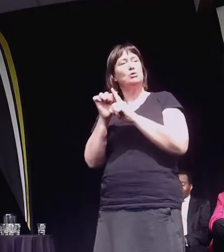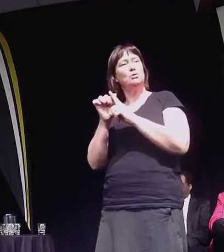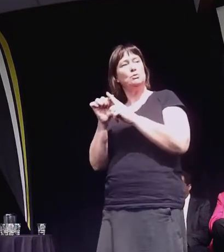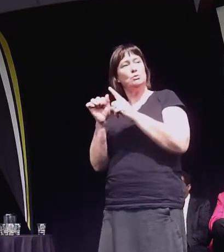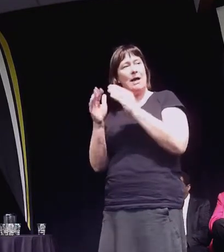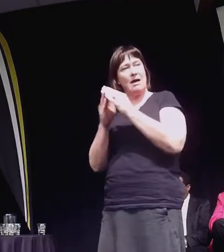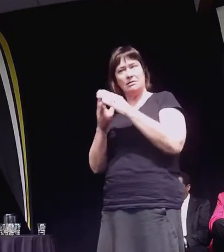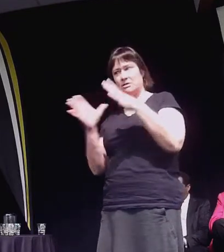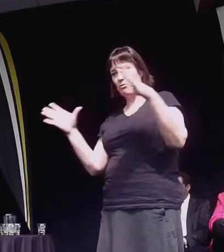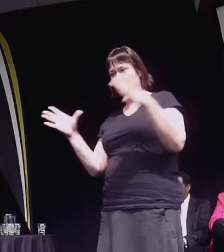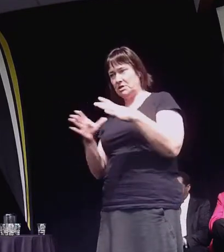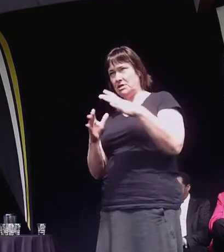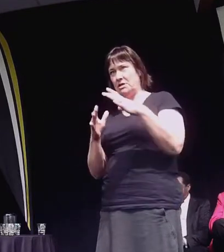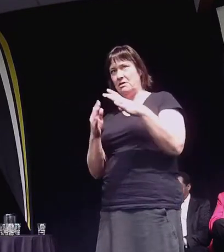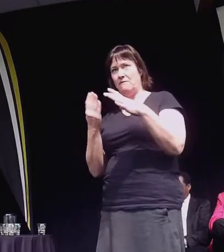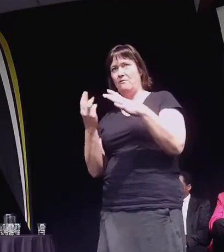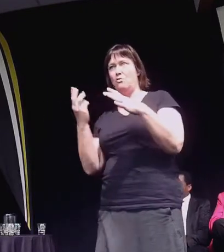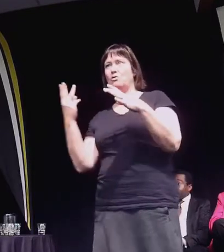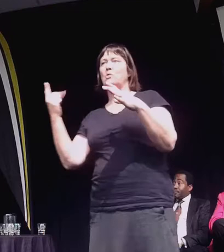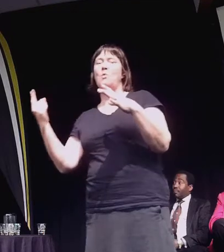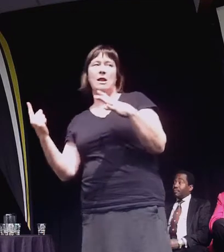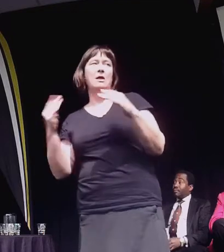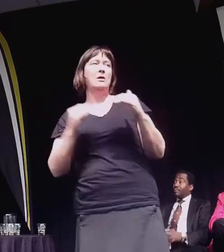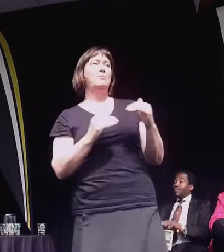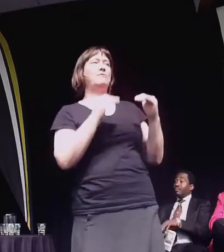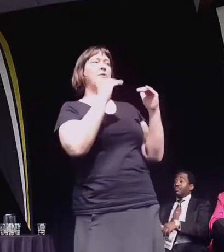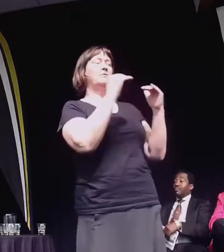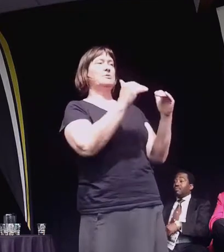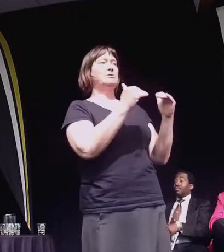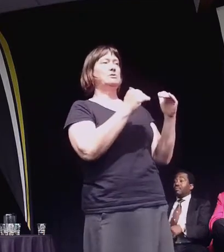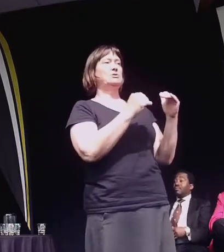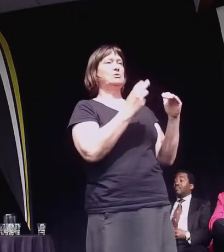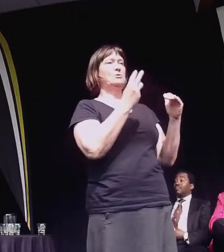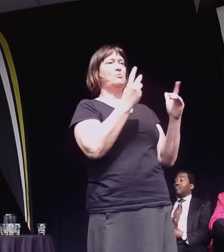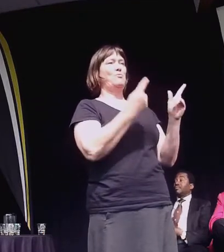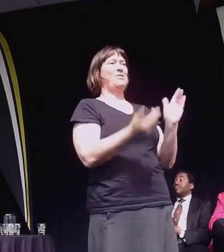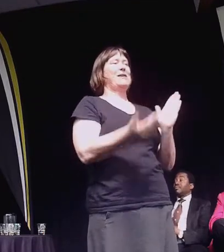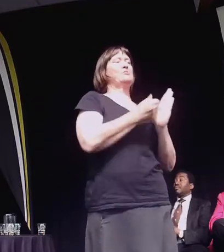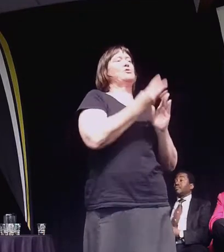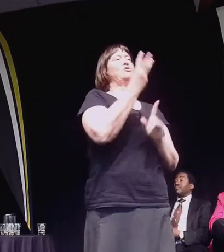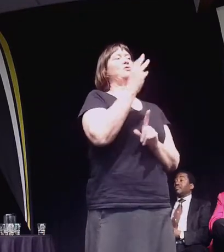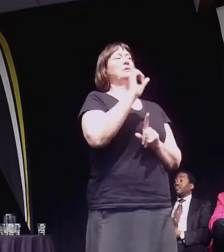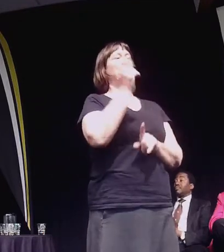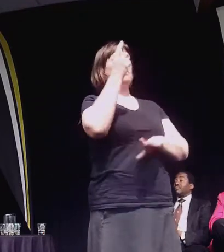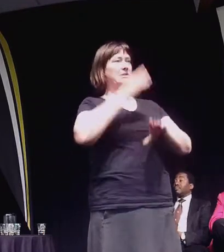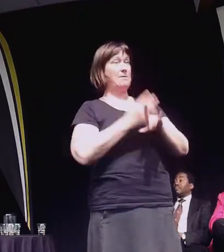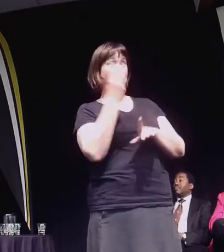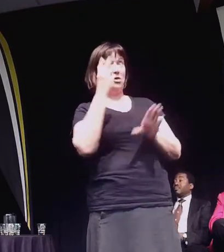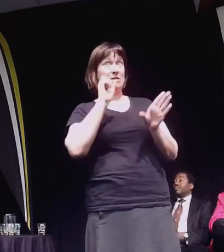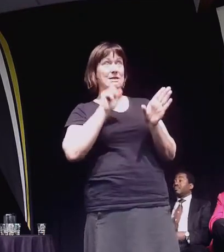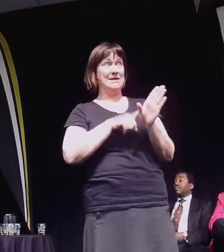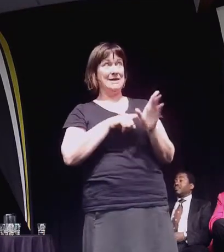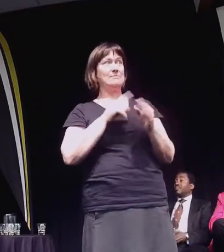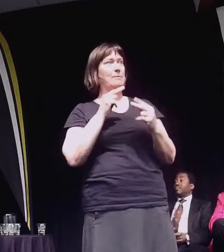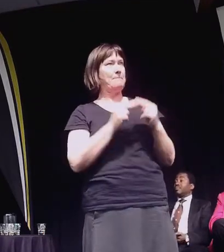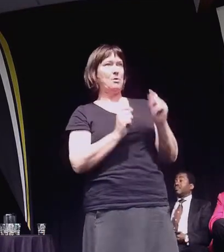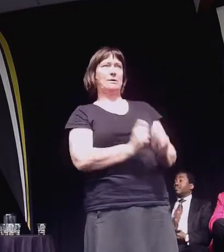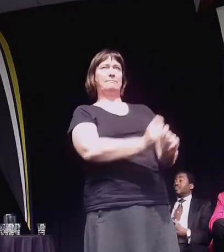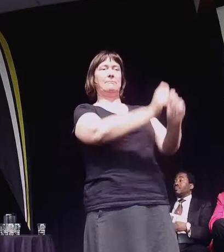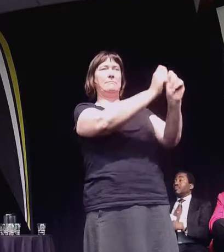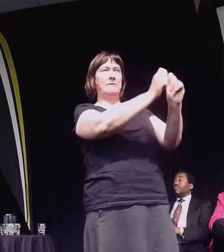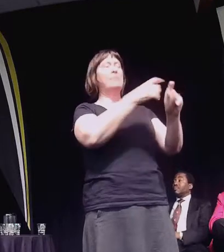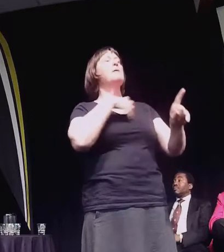441, and we've increased that by 30 units at Papioia Place. First build in 30 years, and there's more to come.